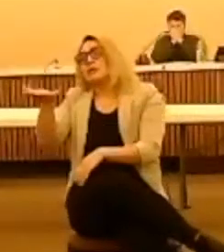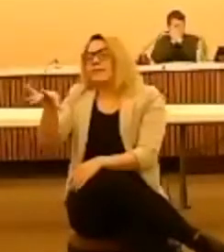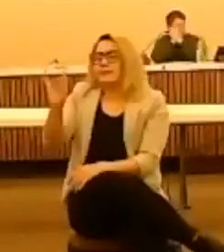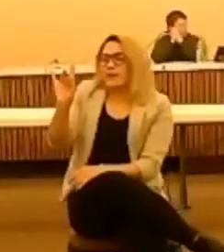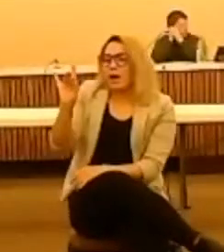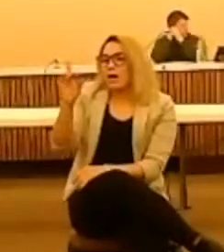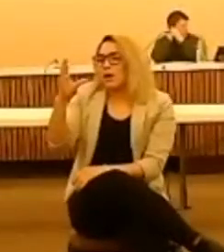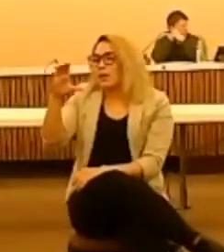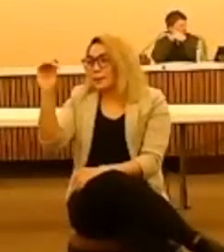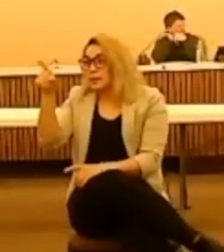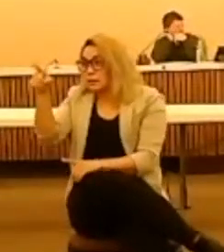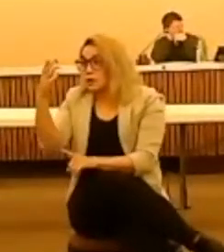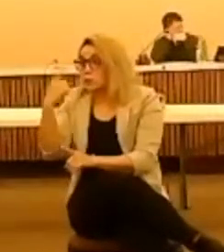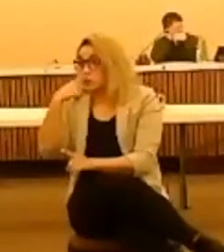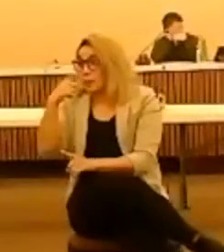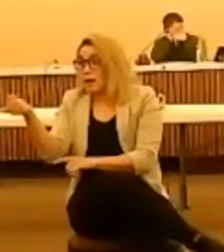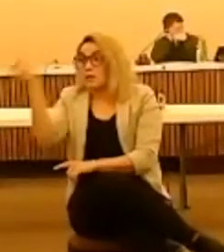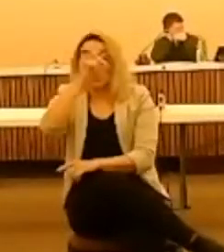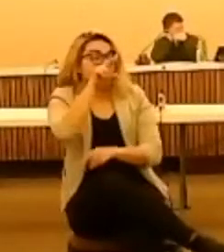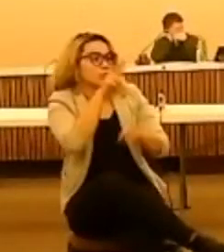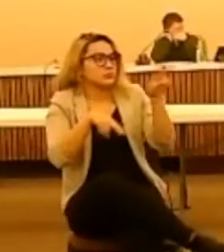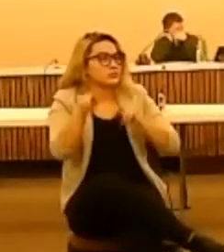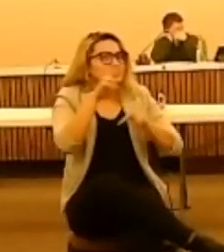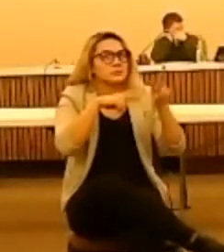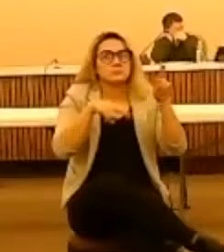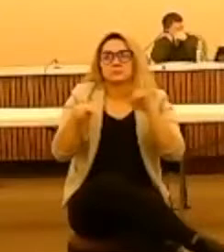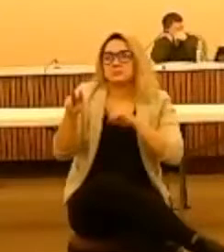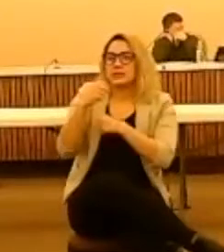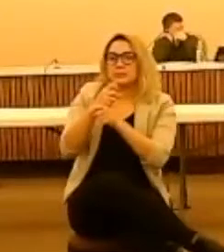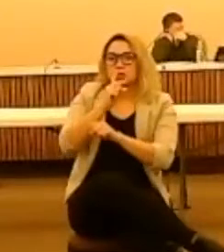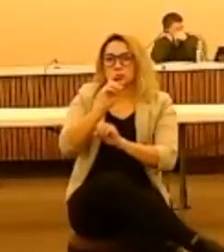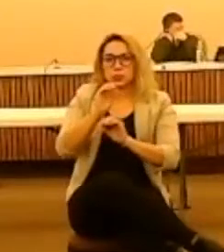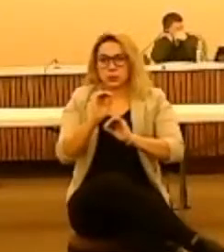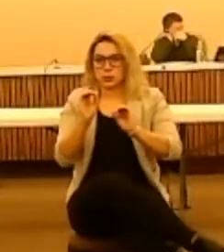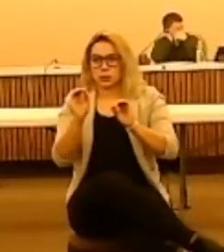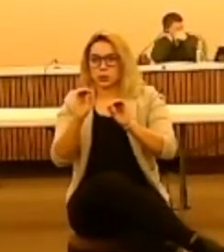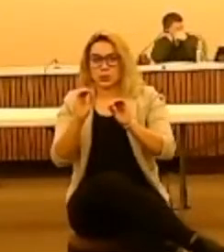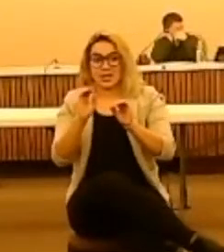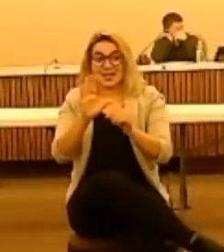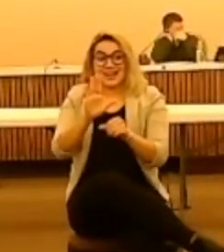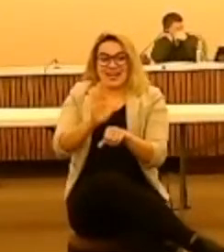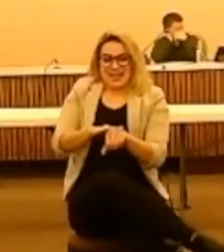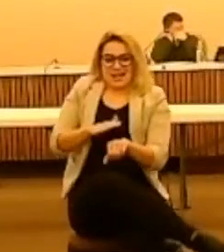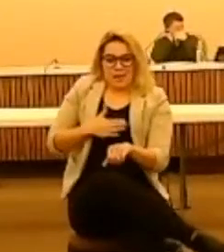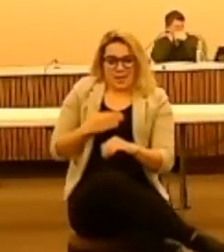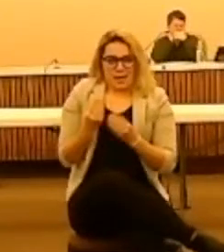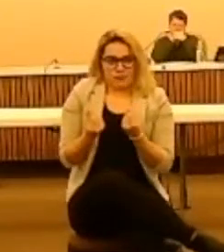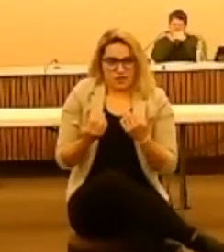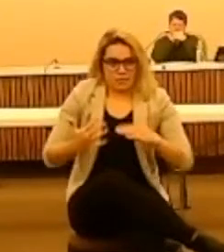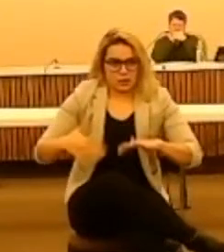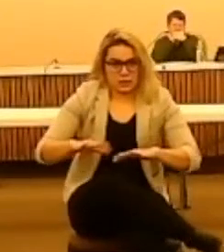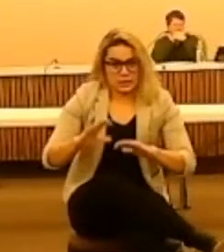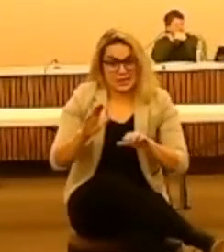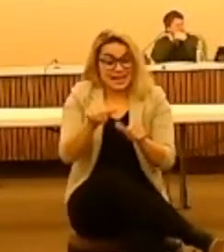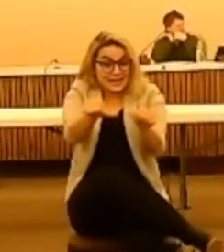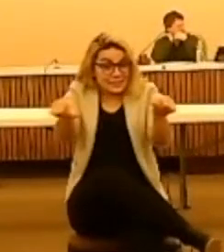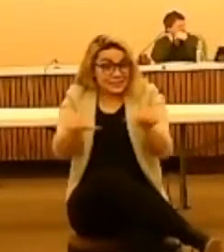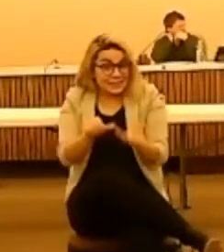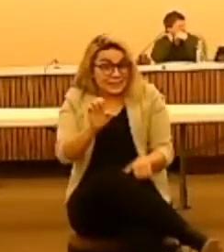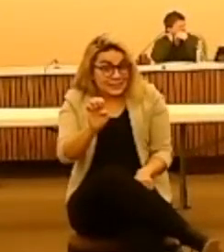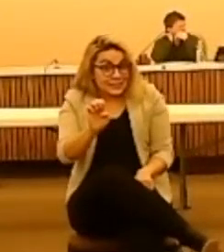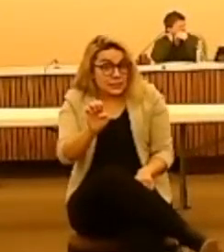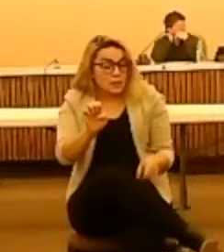out on site and review the habitat to make sure there's not also one on your site. So that's why it shows up on the AEF when it gets pulled